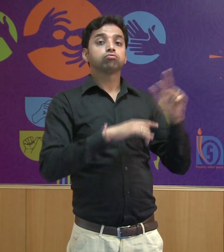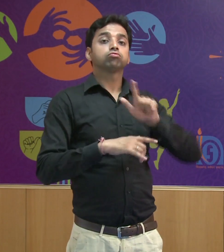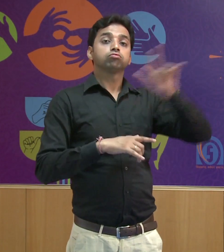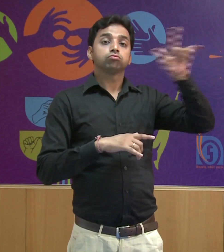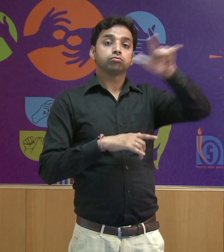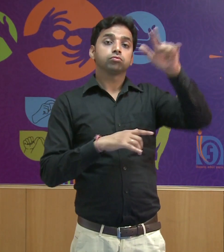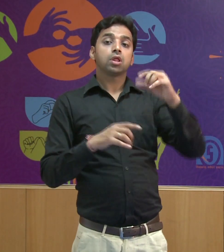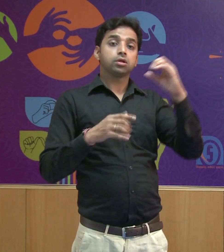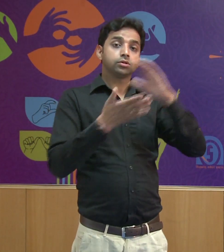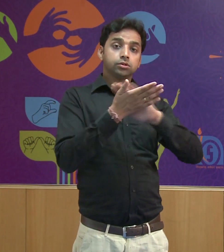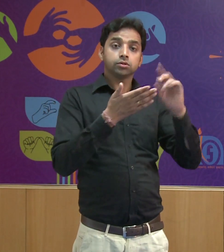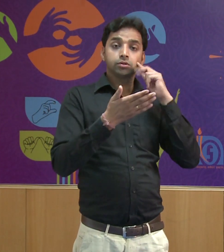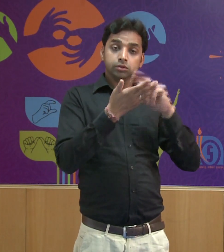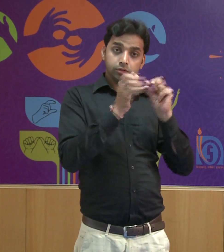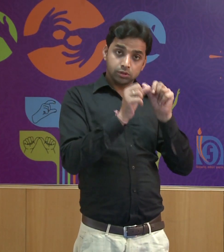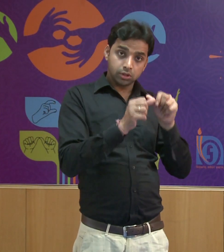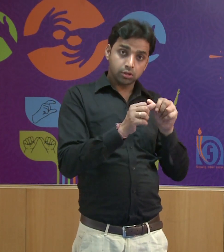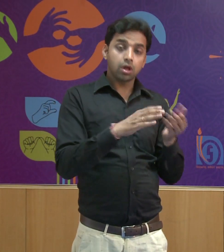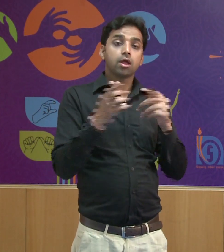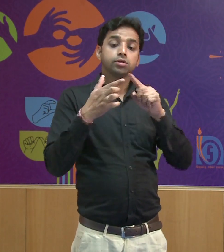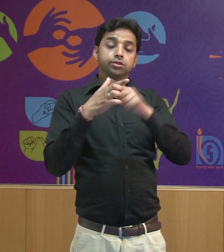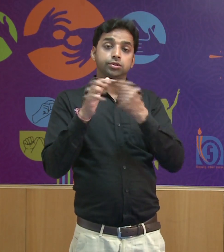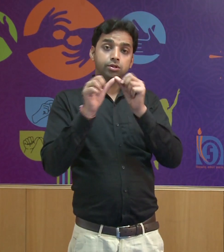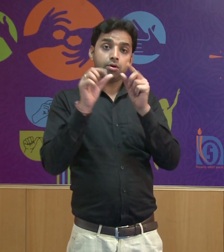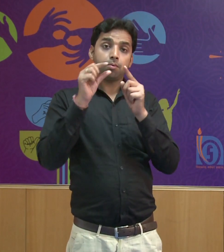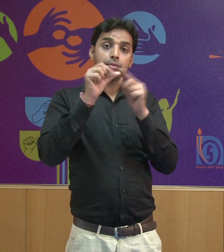China and Japan.